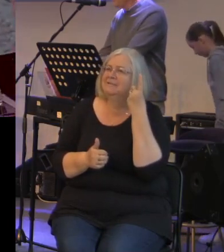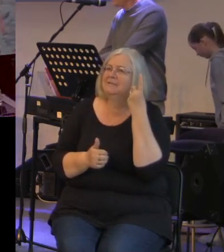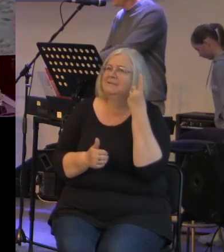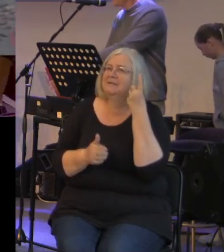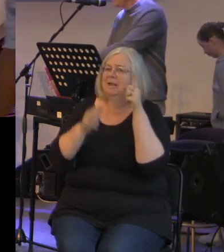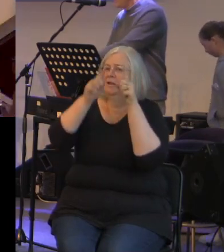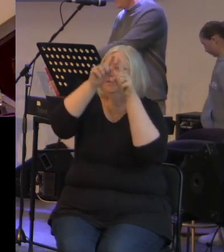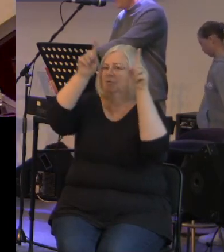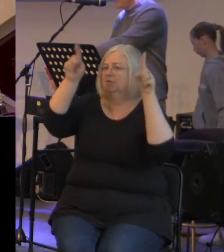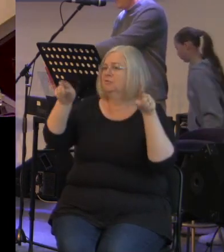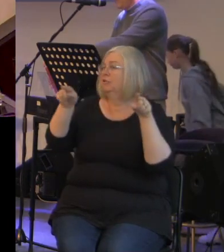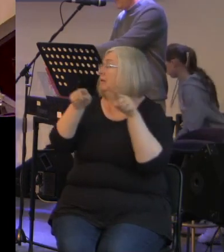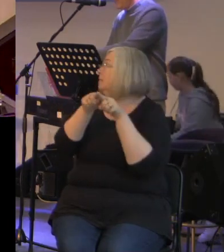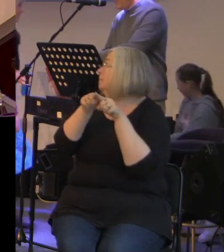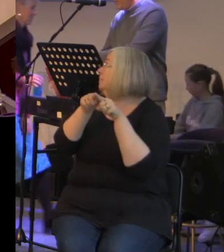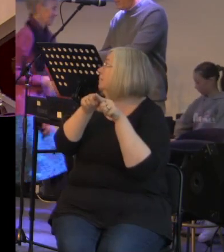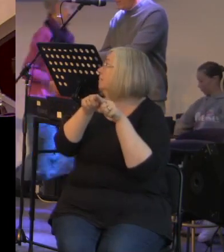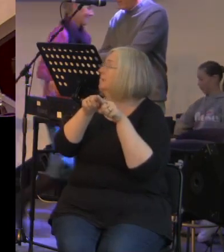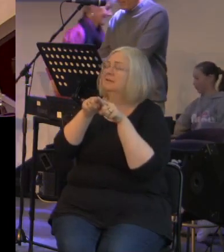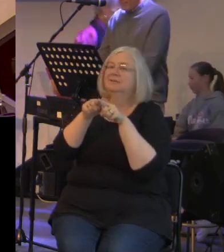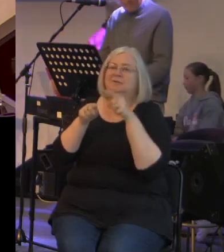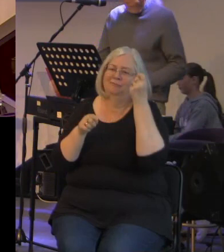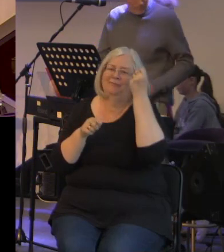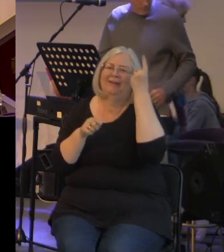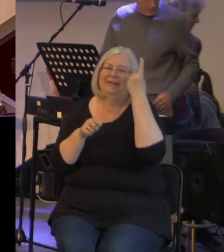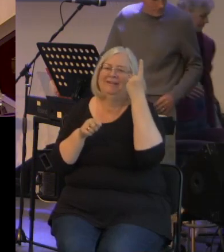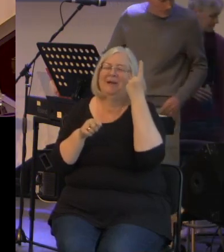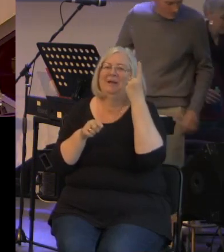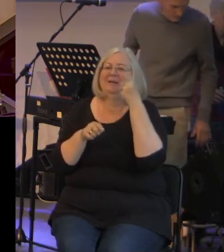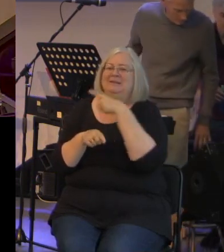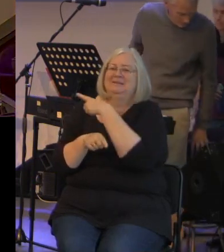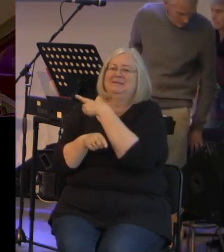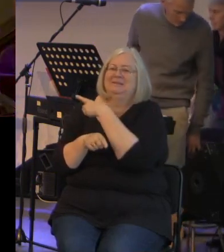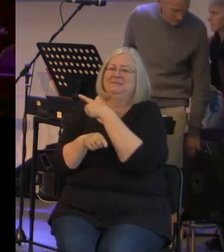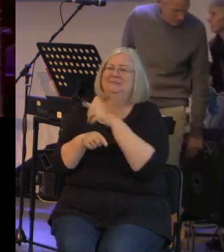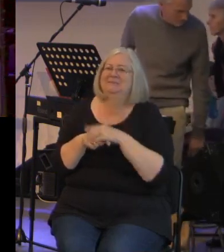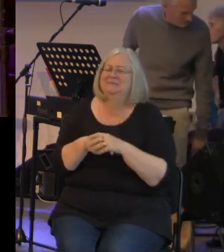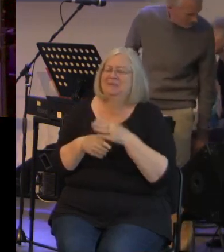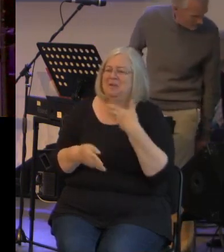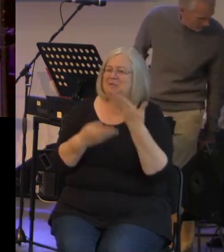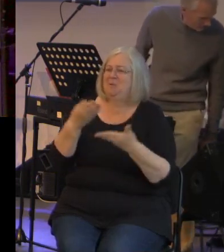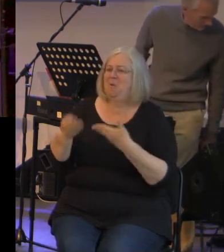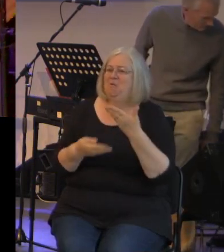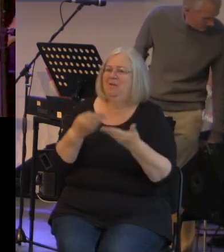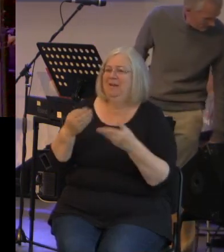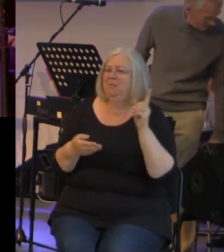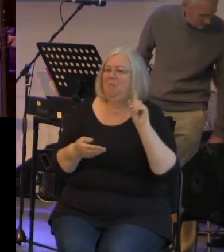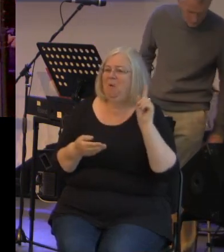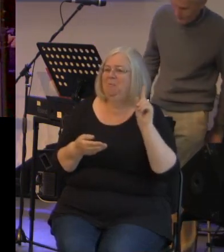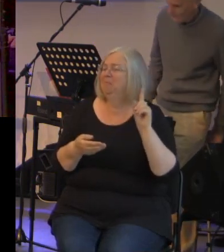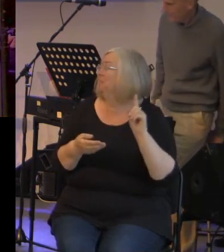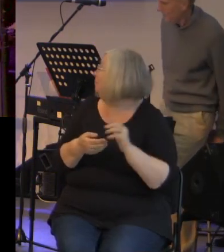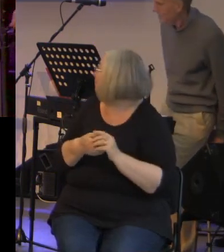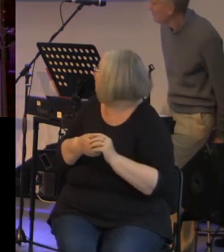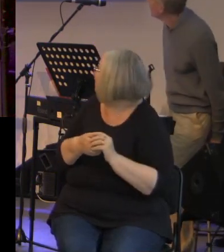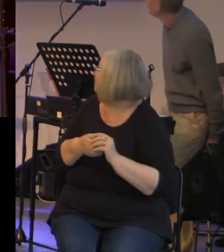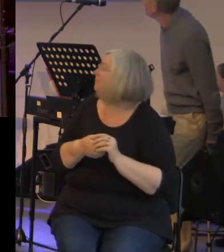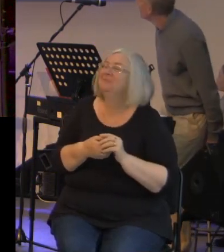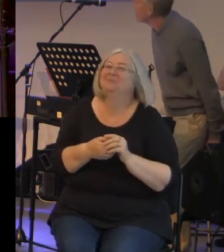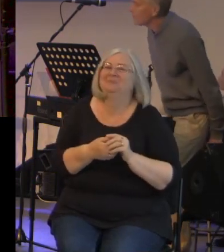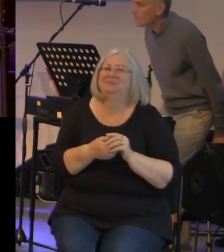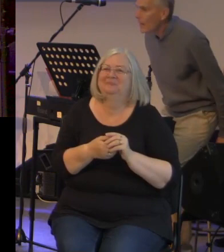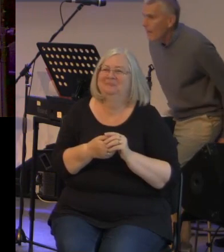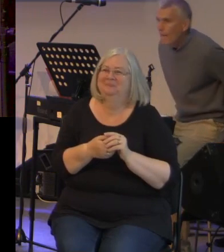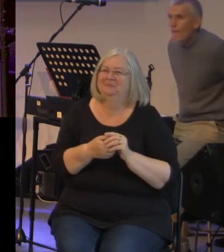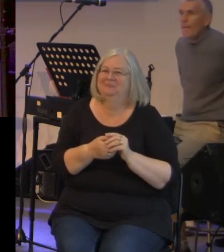I wonder if anyone can tell me what story this character is from, or